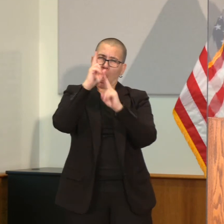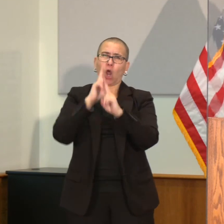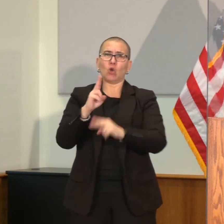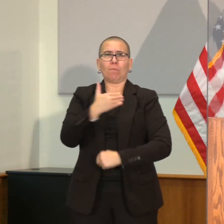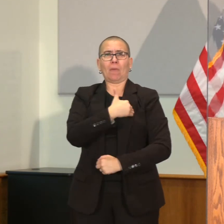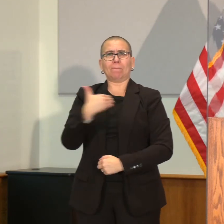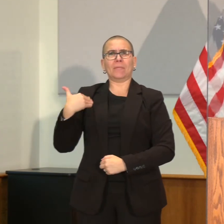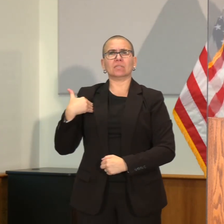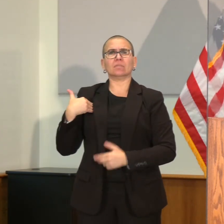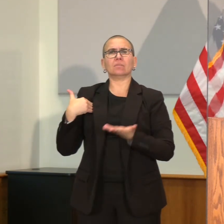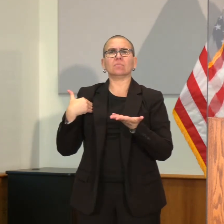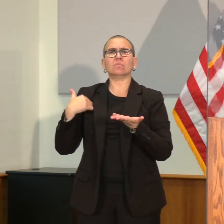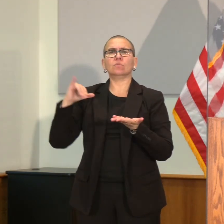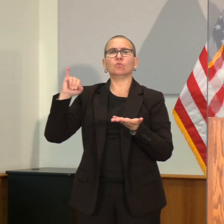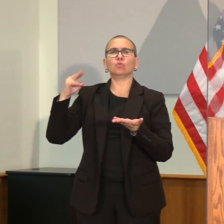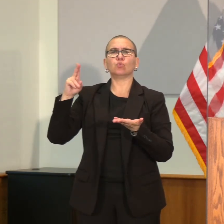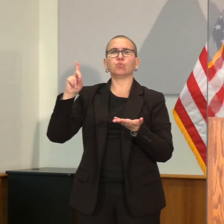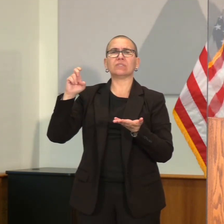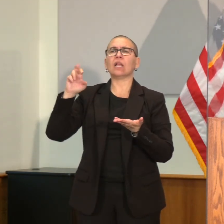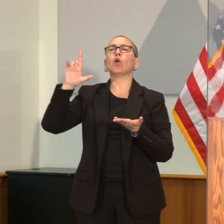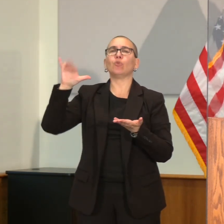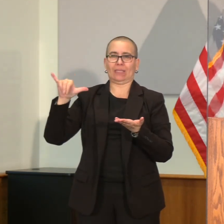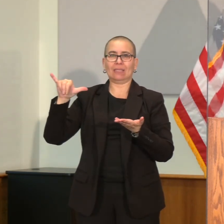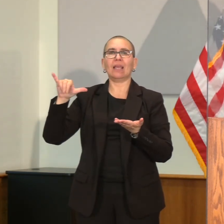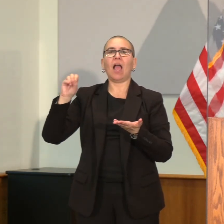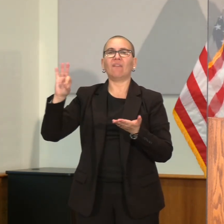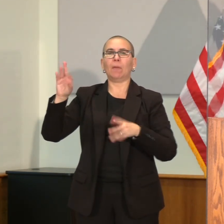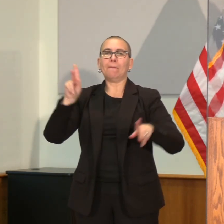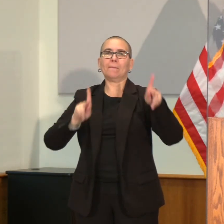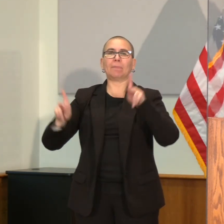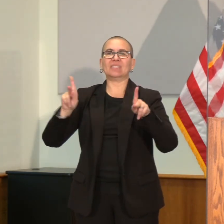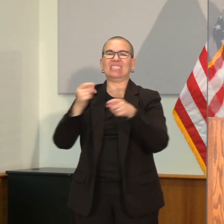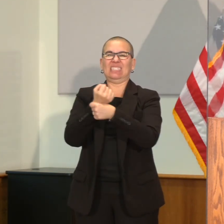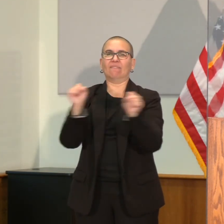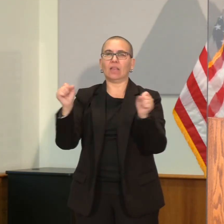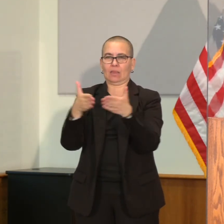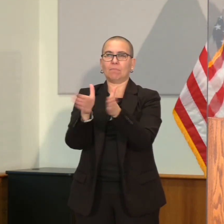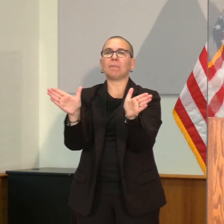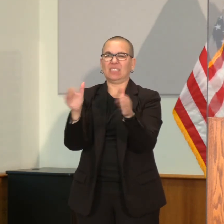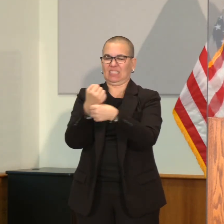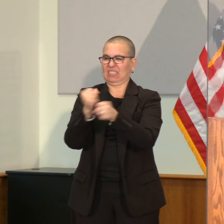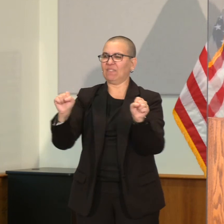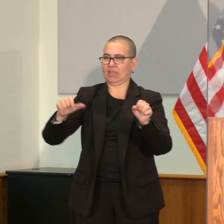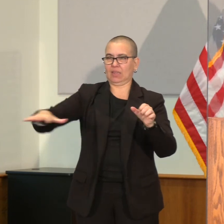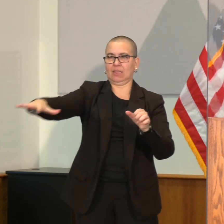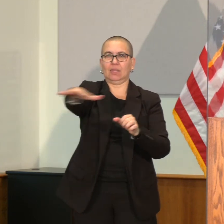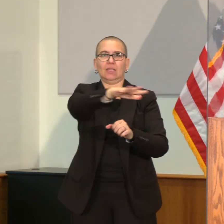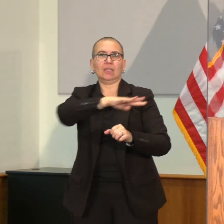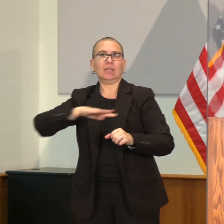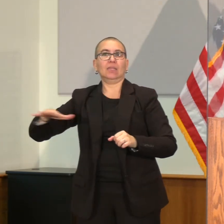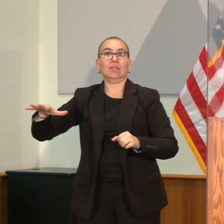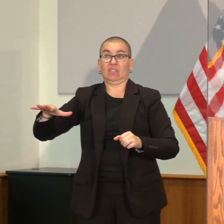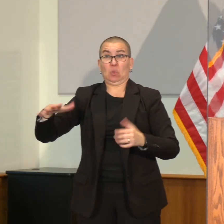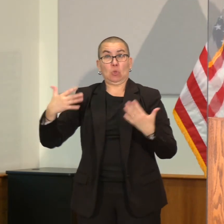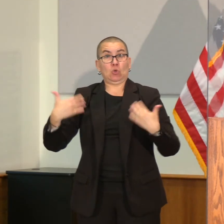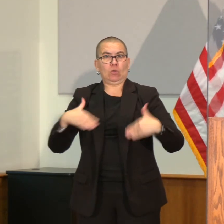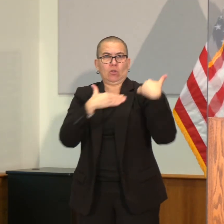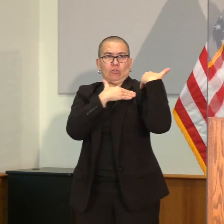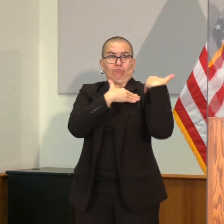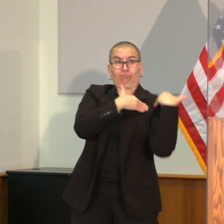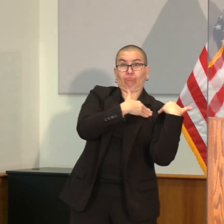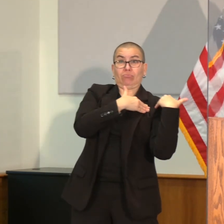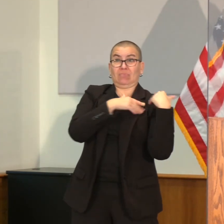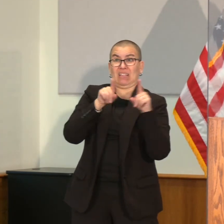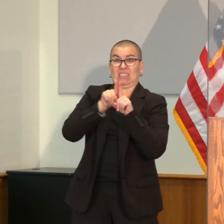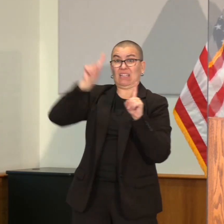Public Safety Conference Committee. Perhaps the greatest responsibility for government is to provide